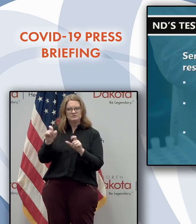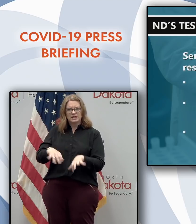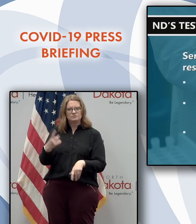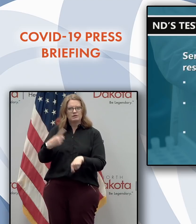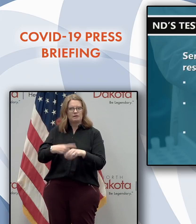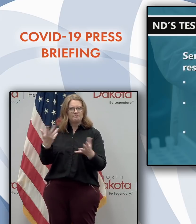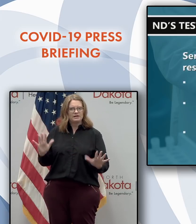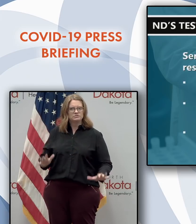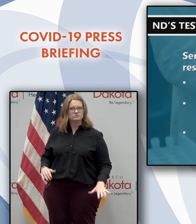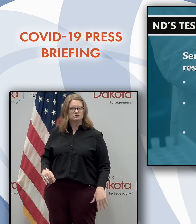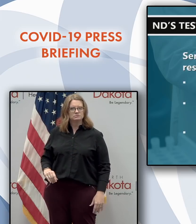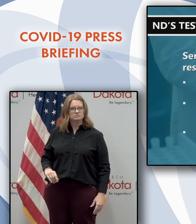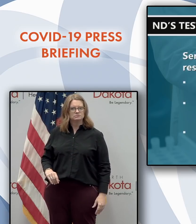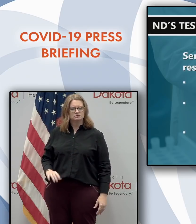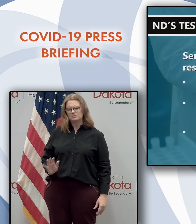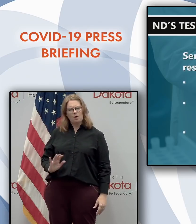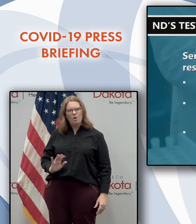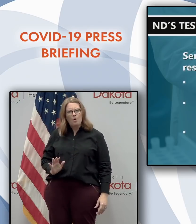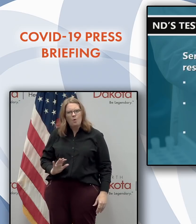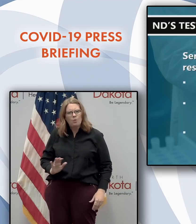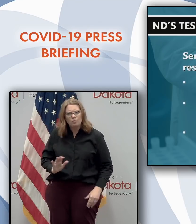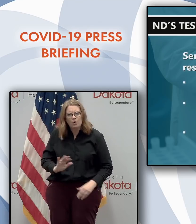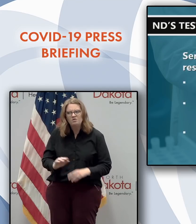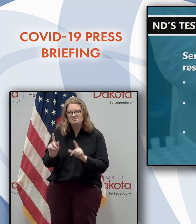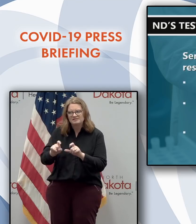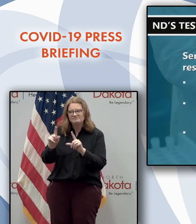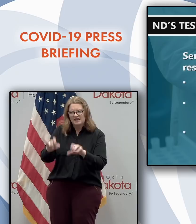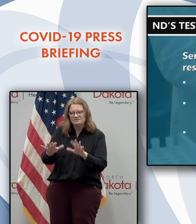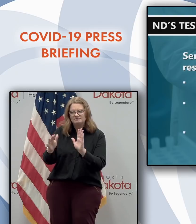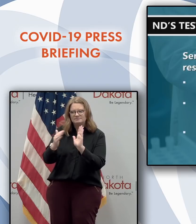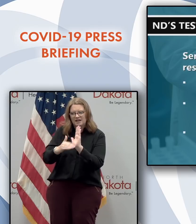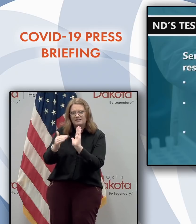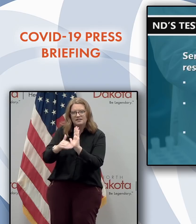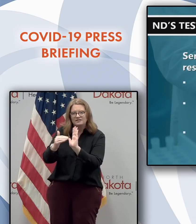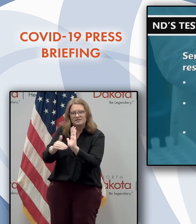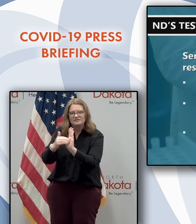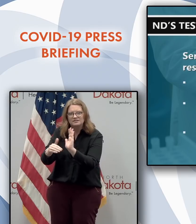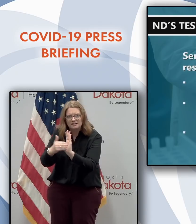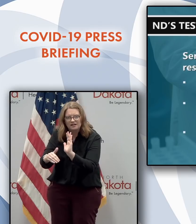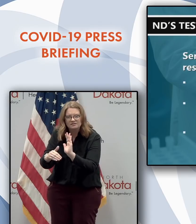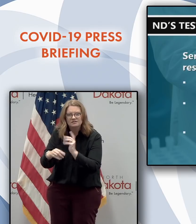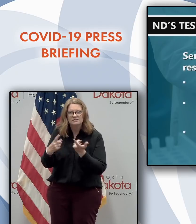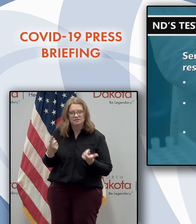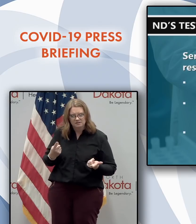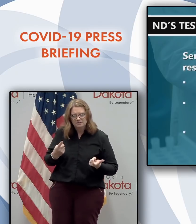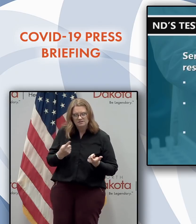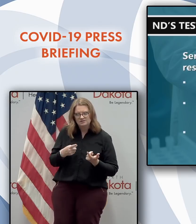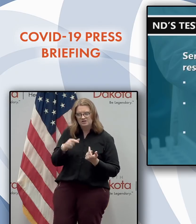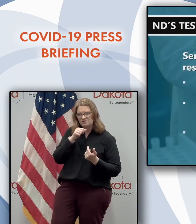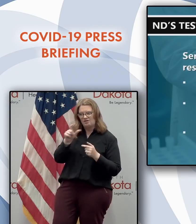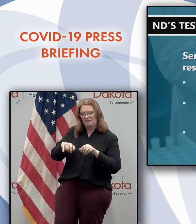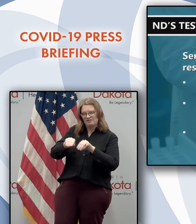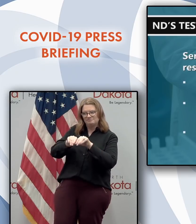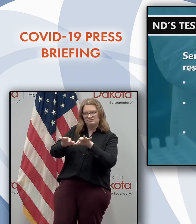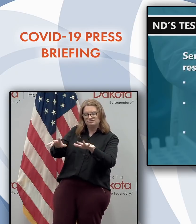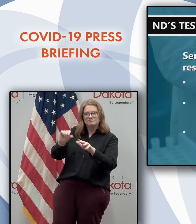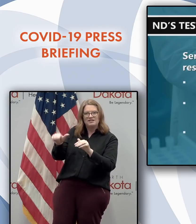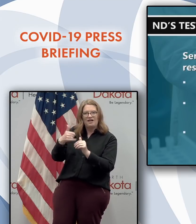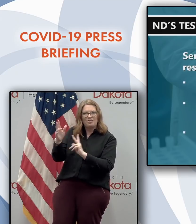this pandemic to ensure that you haven't got it, to protect your family, and to make sure that you might not be spreading it to other people